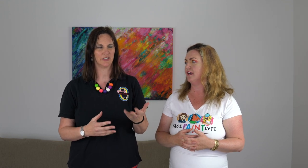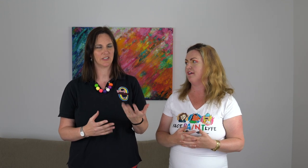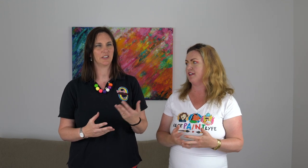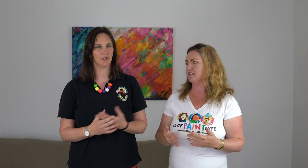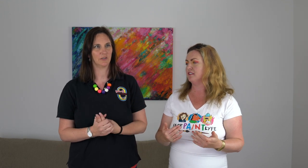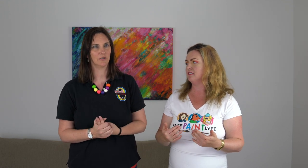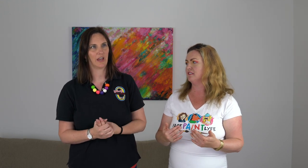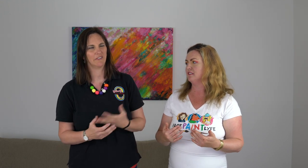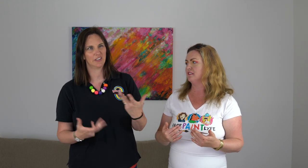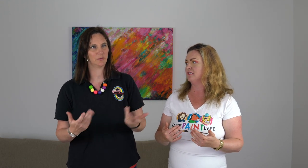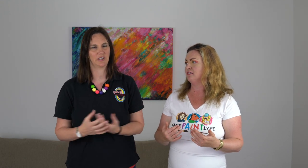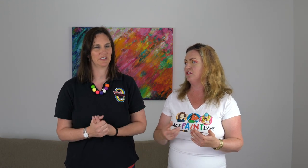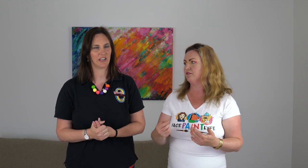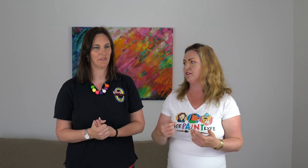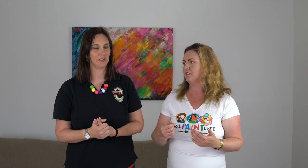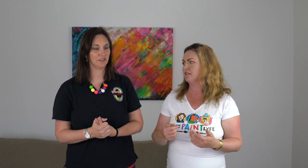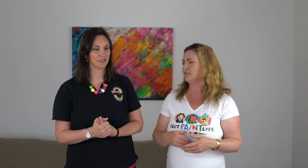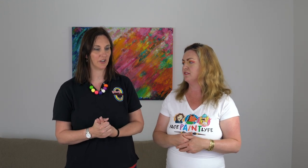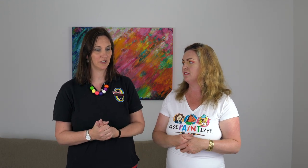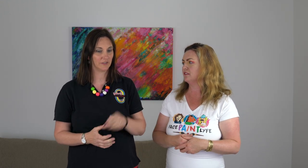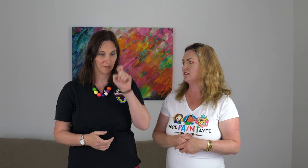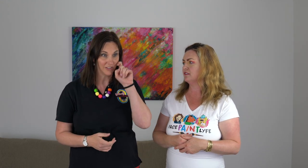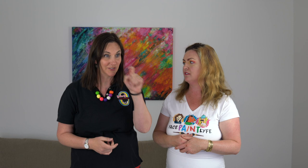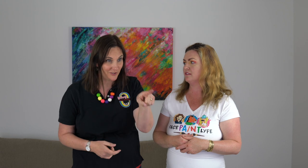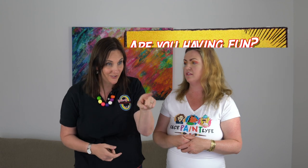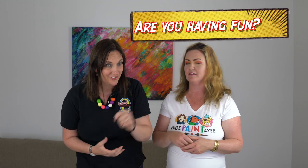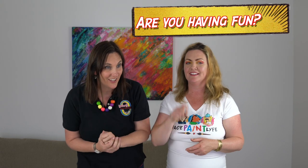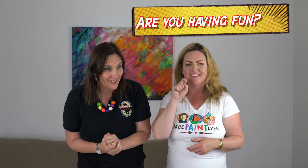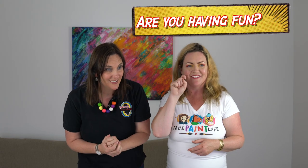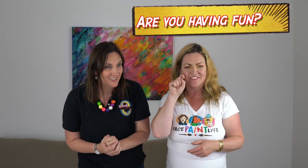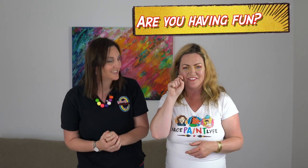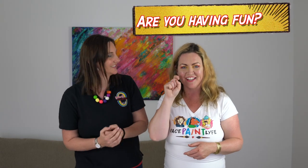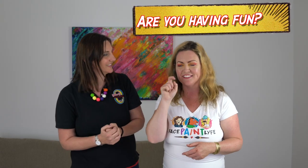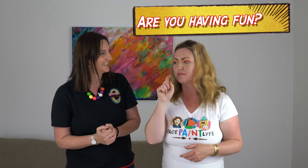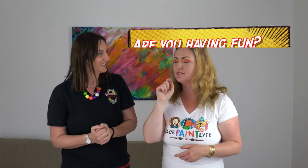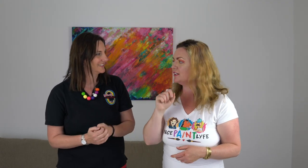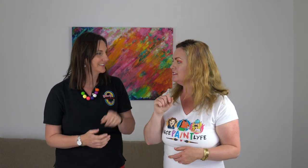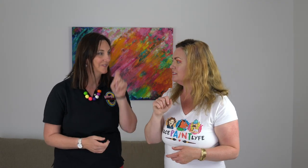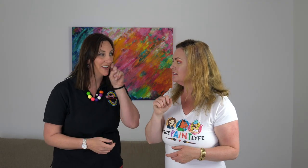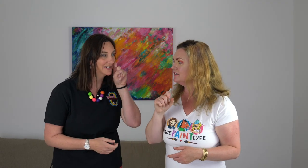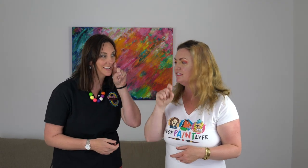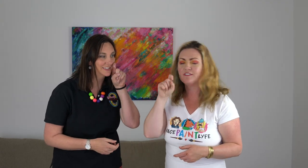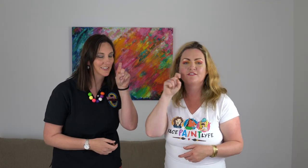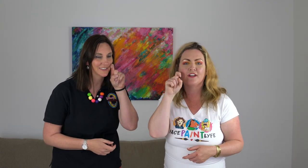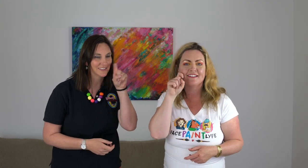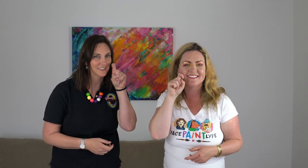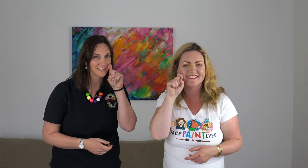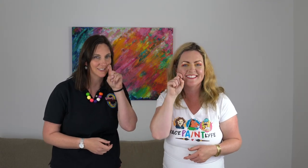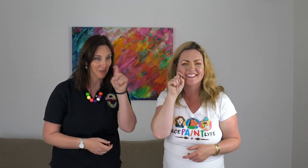you'd say you having. You wouldn't even say having. You just go fun. You. Yeah. So what's fun? Fun. Fun.